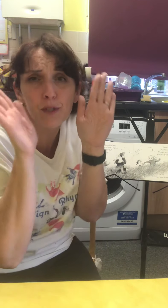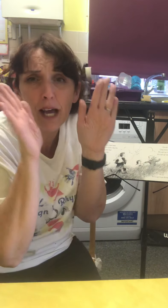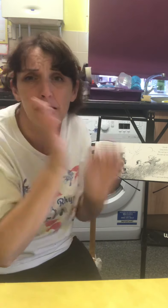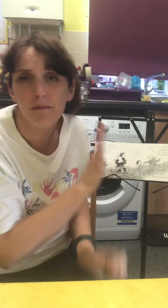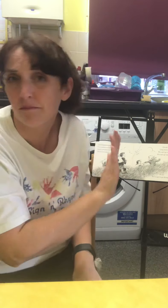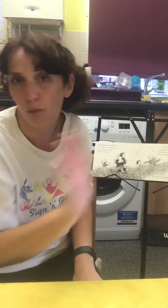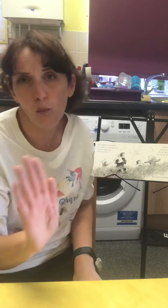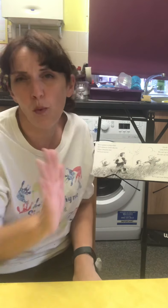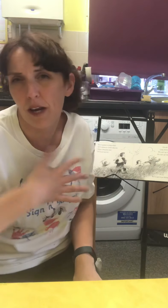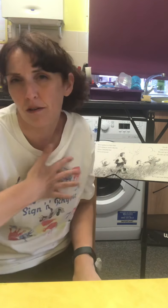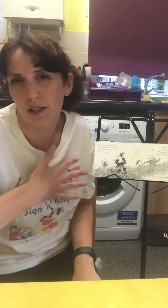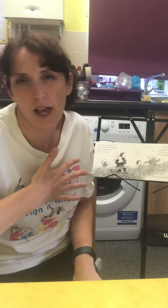day. We're not scared.